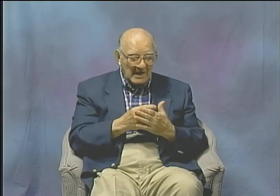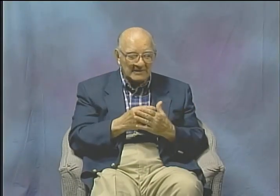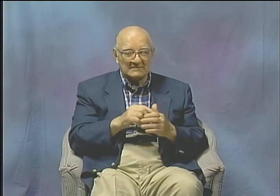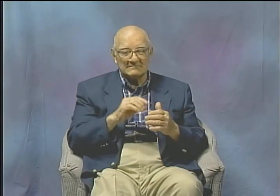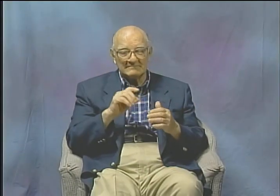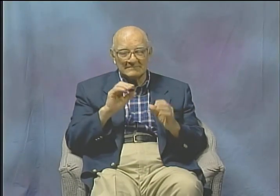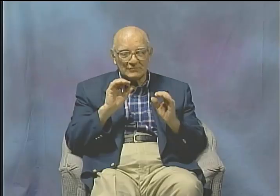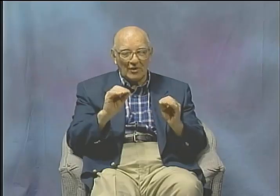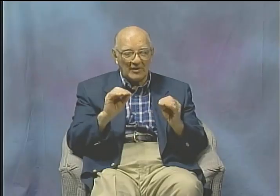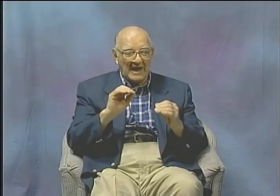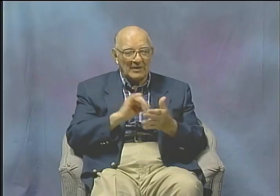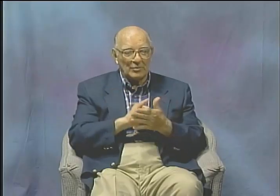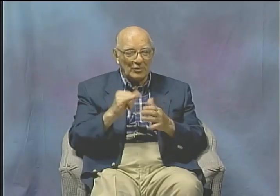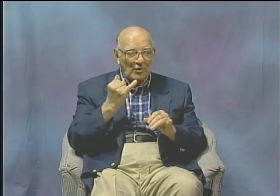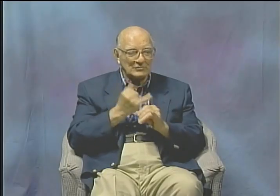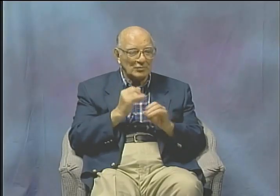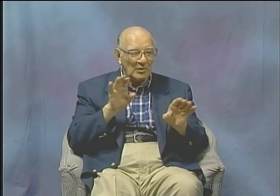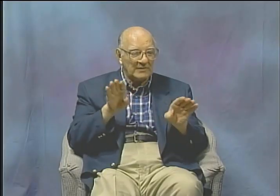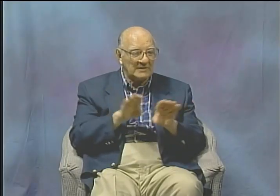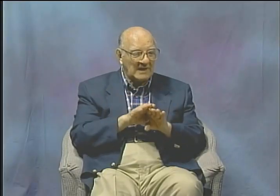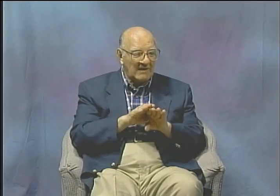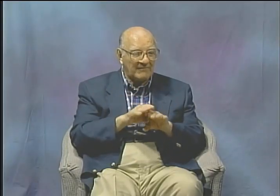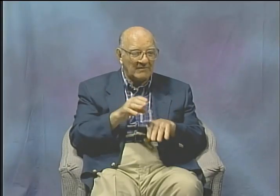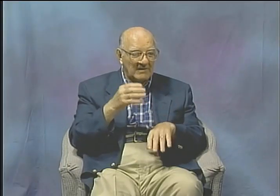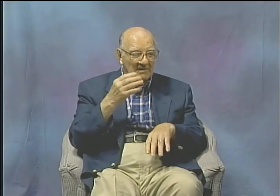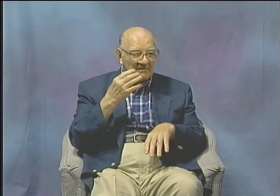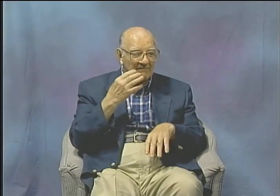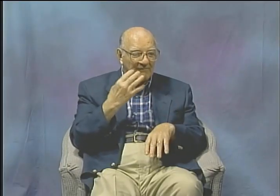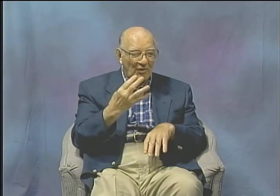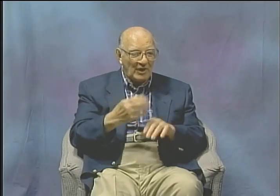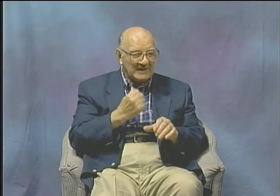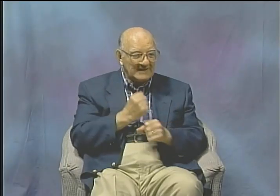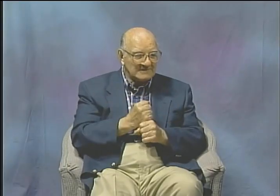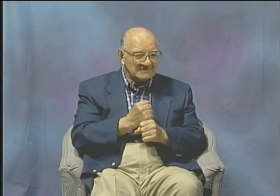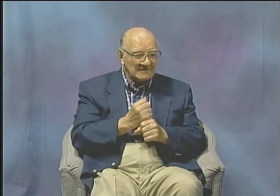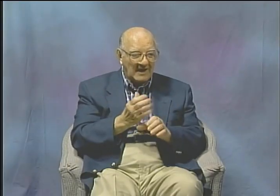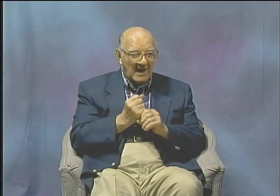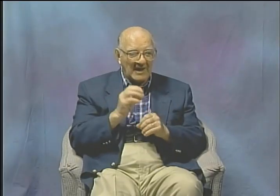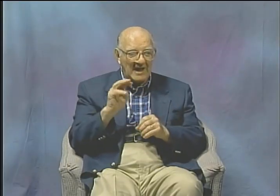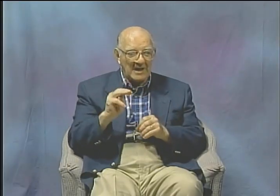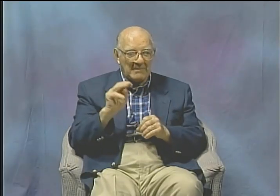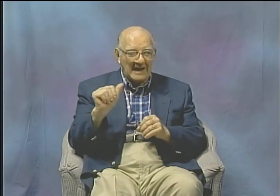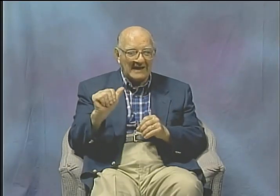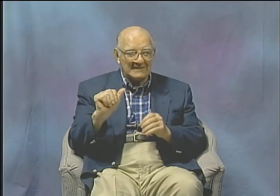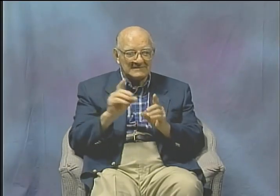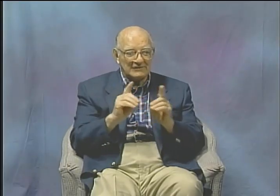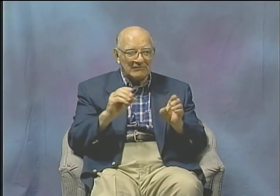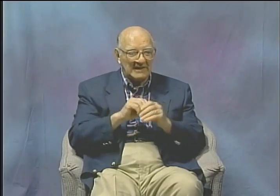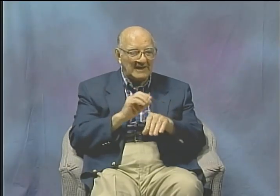Graduated, toured at New York School for the Deaf, 4 years, got M.A. degree in